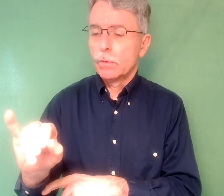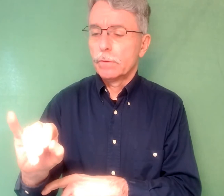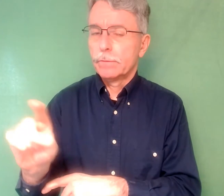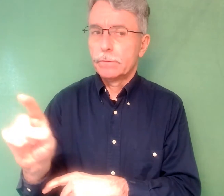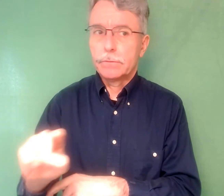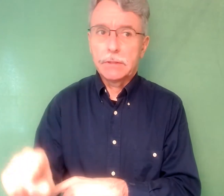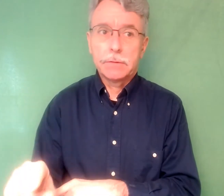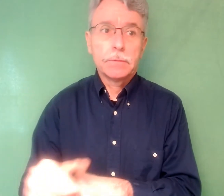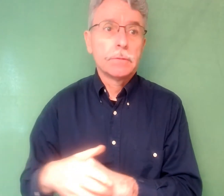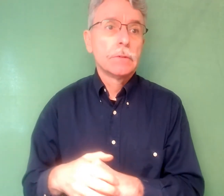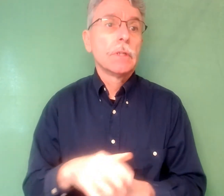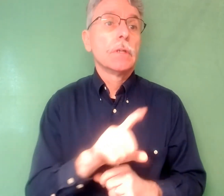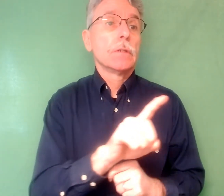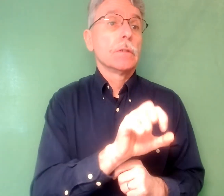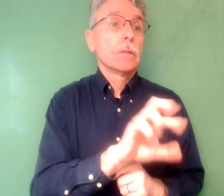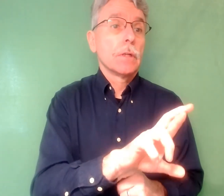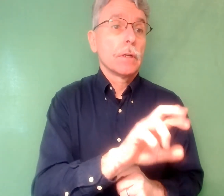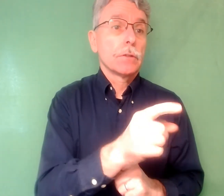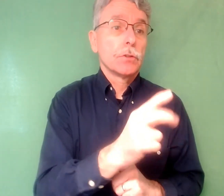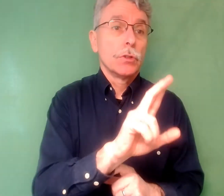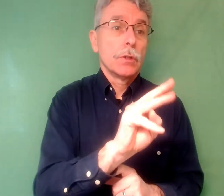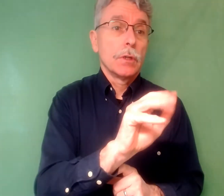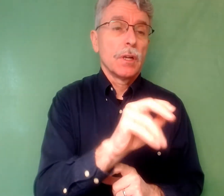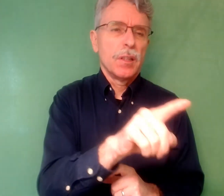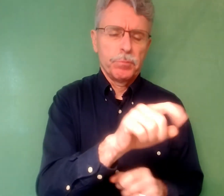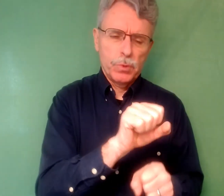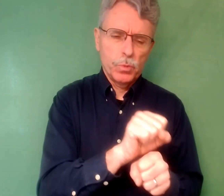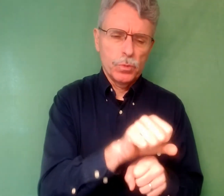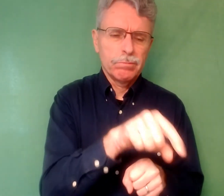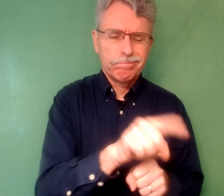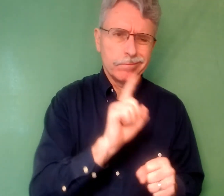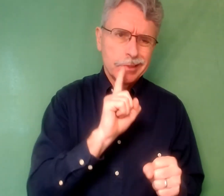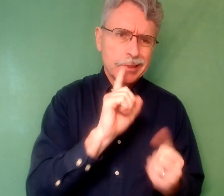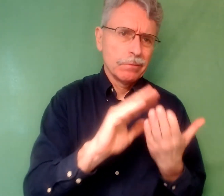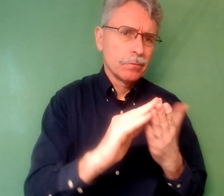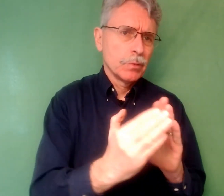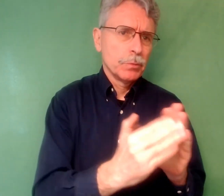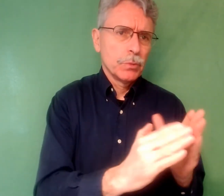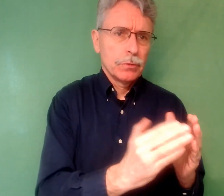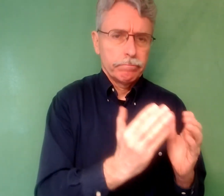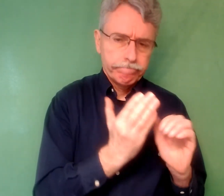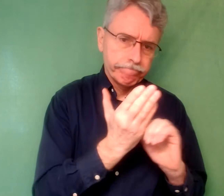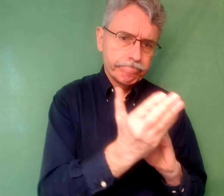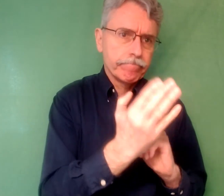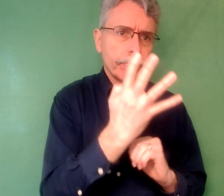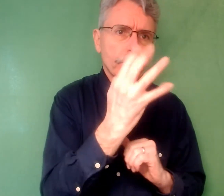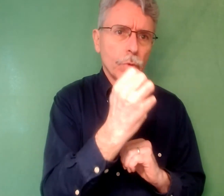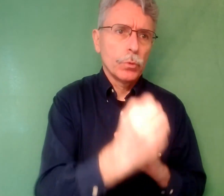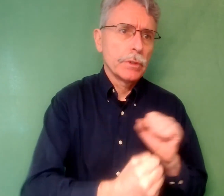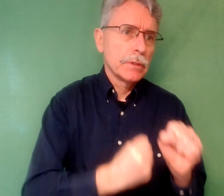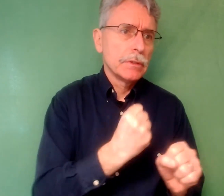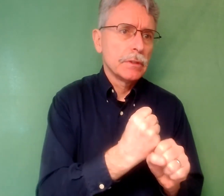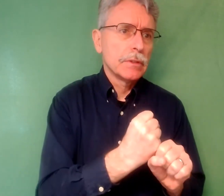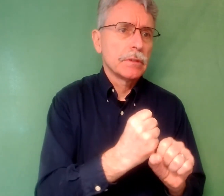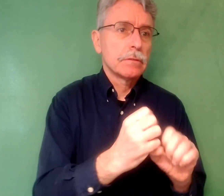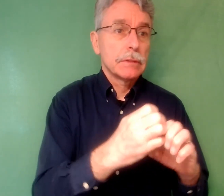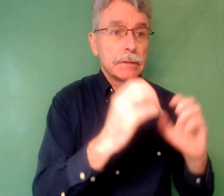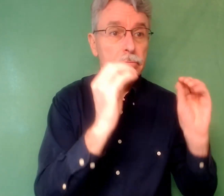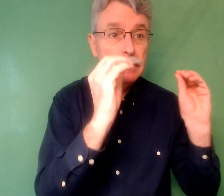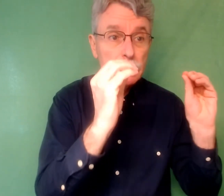Disorder Program for Deaf and Hard of Hearing Individuals, which opened in 1989, and was one of the first inpatient treatment